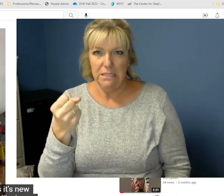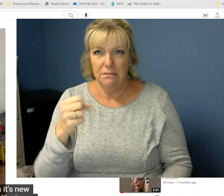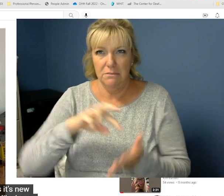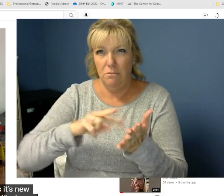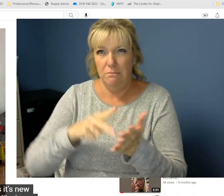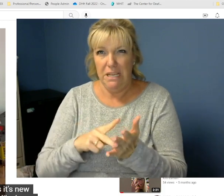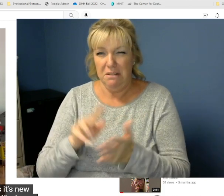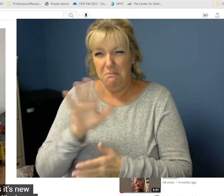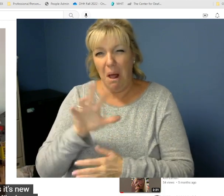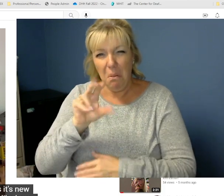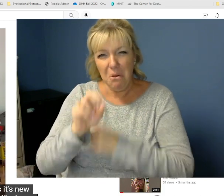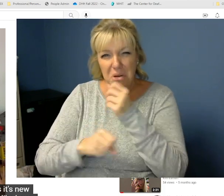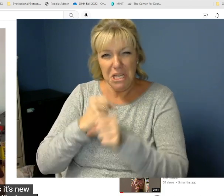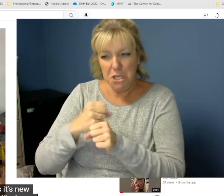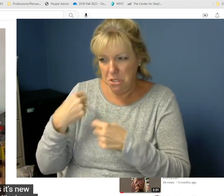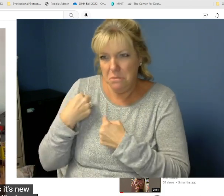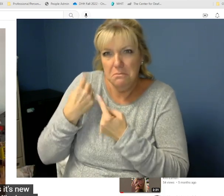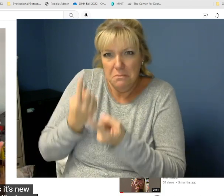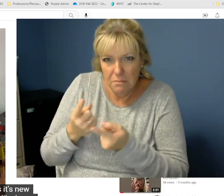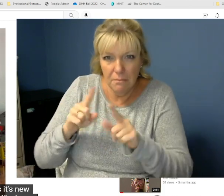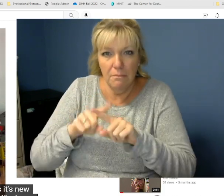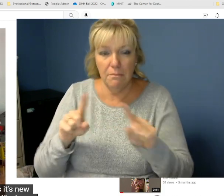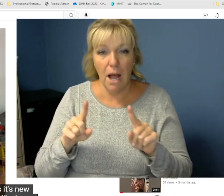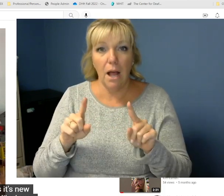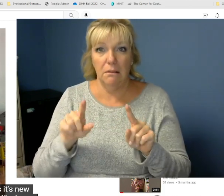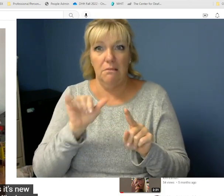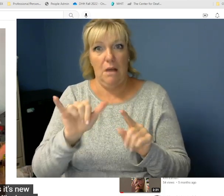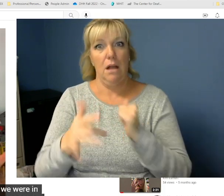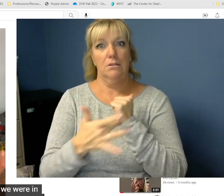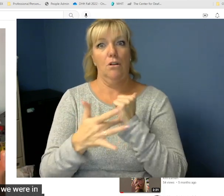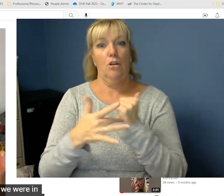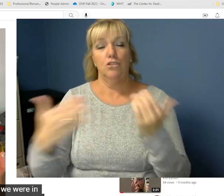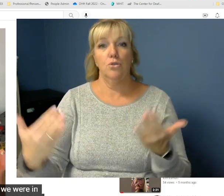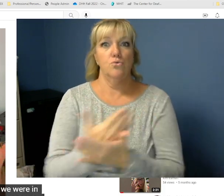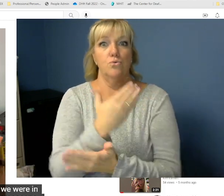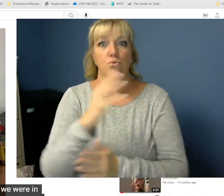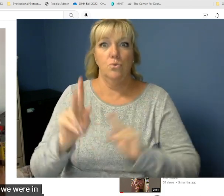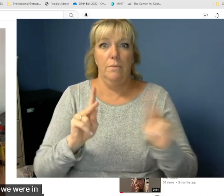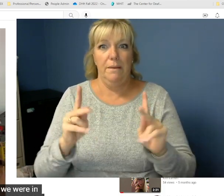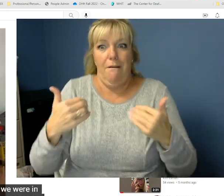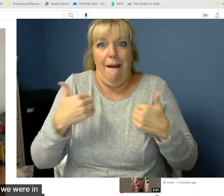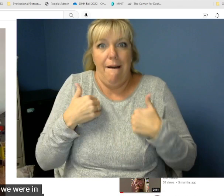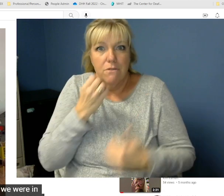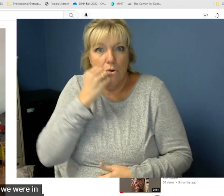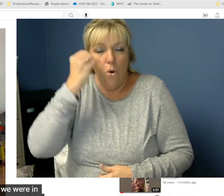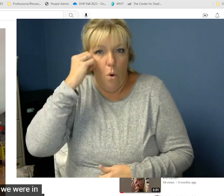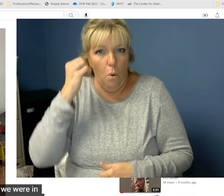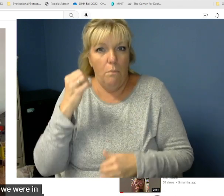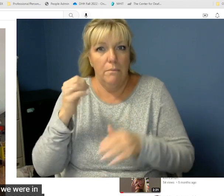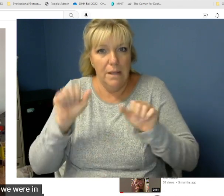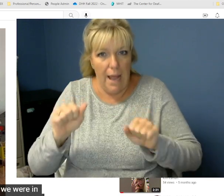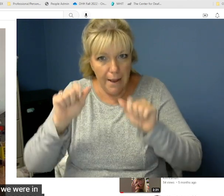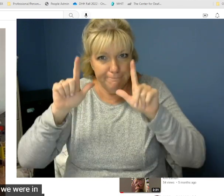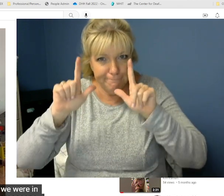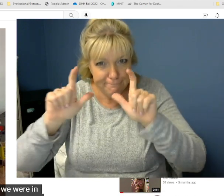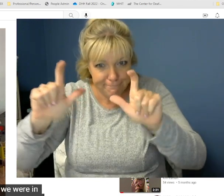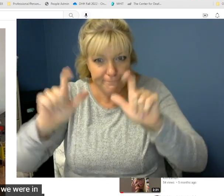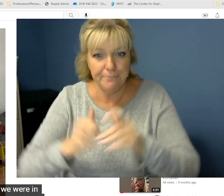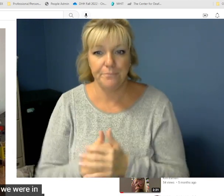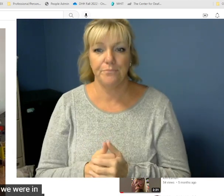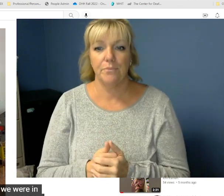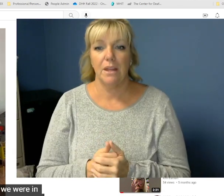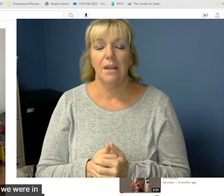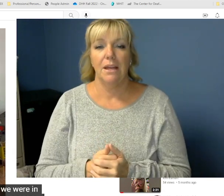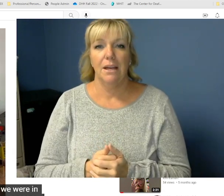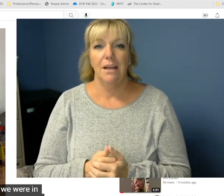if you will, but it's new, to new technology for people to have in their homes. And then, and if we were in person,